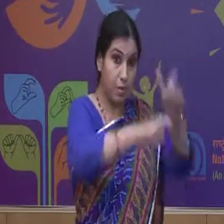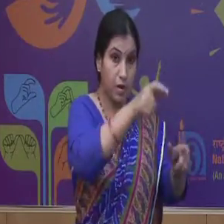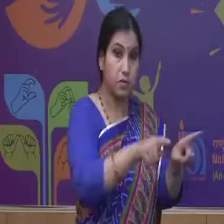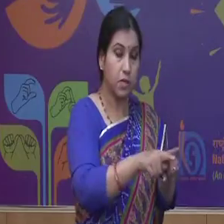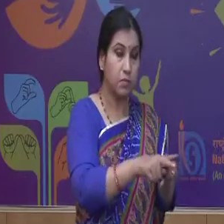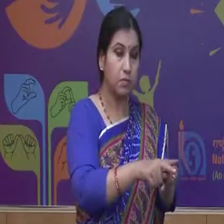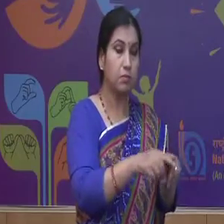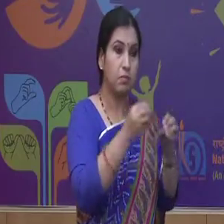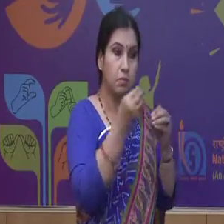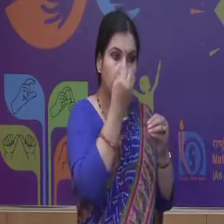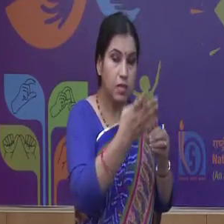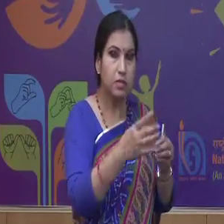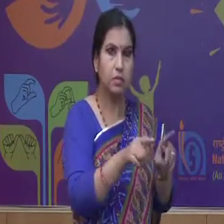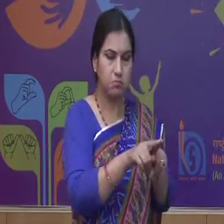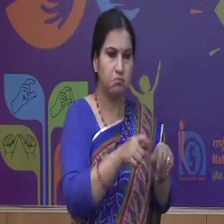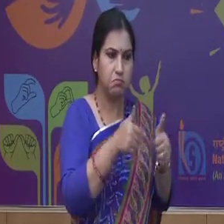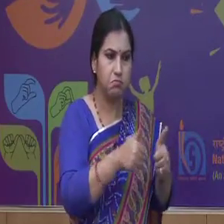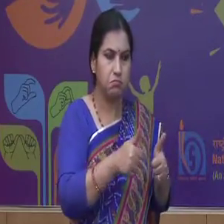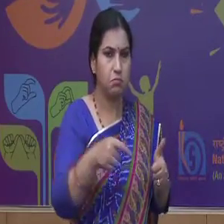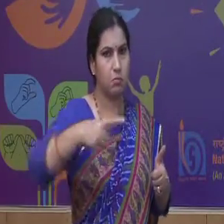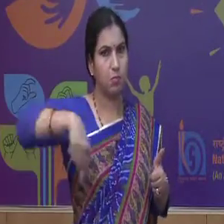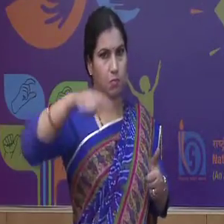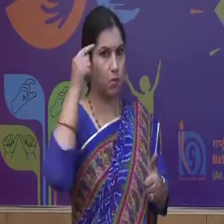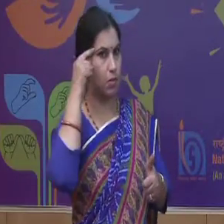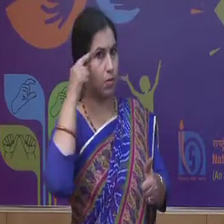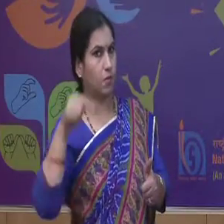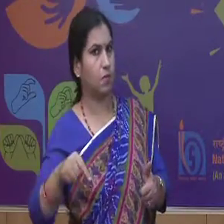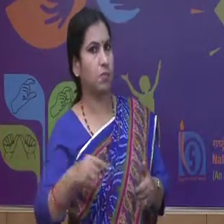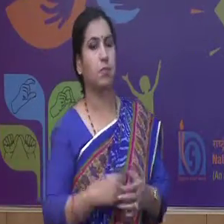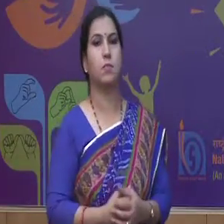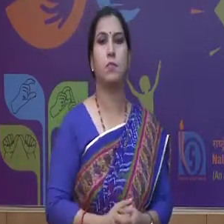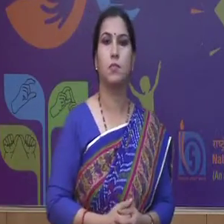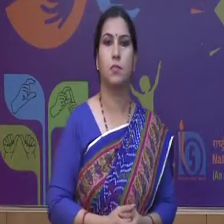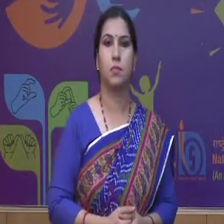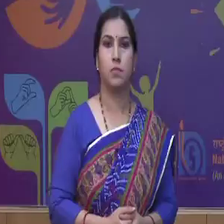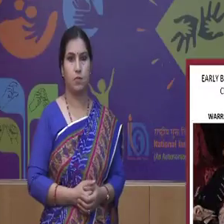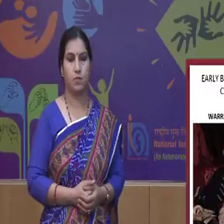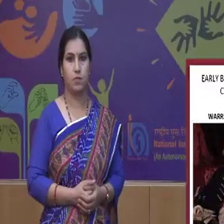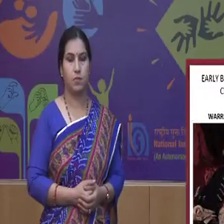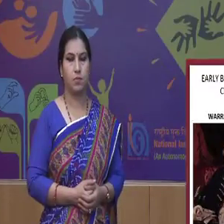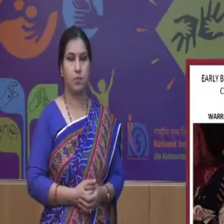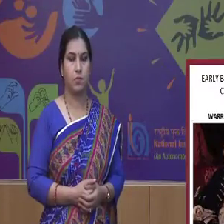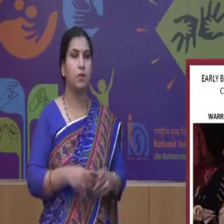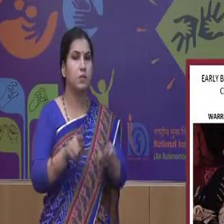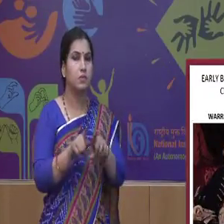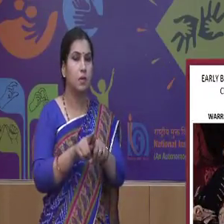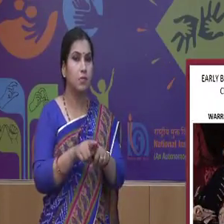them easily. Warren Hastings,